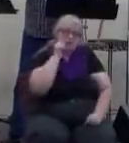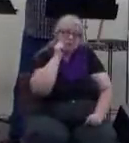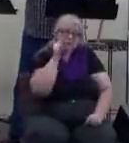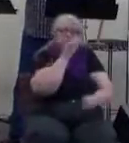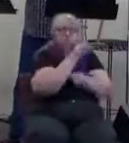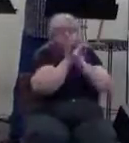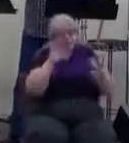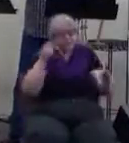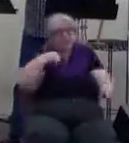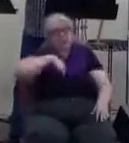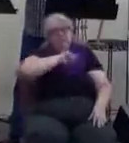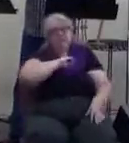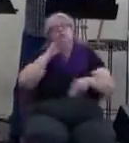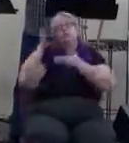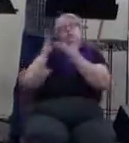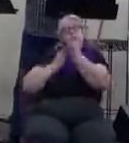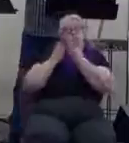serve.